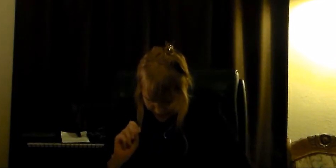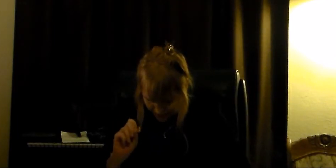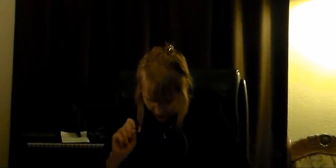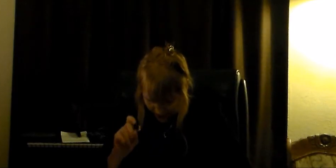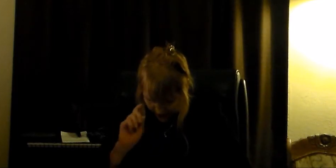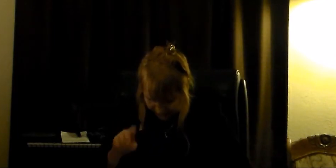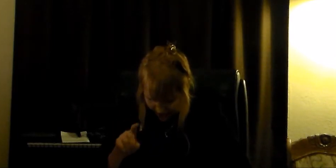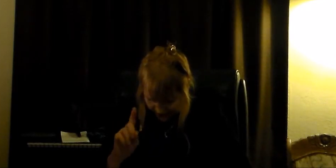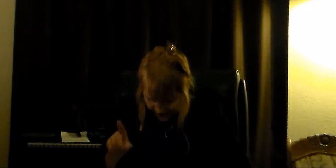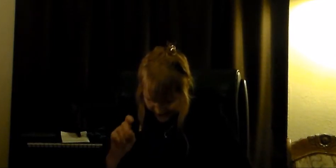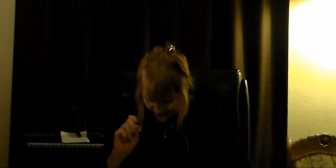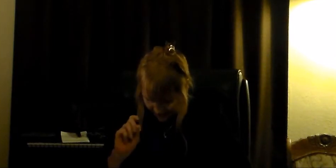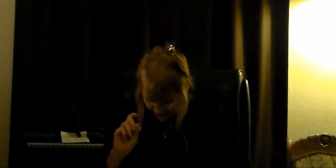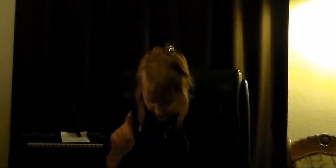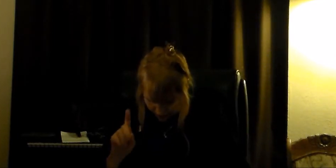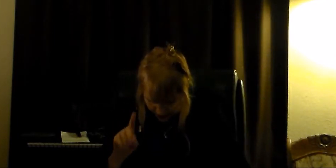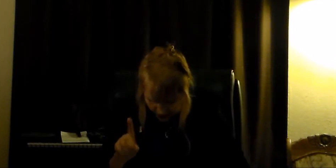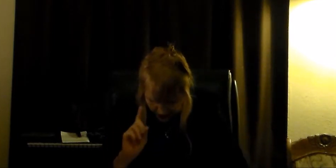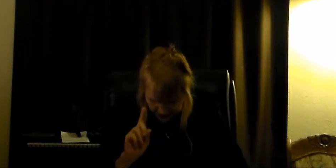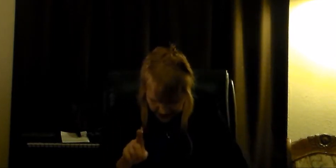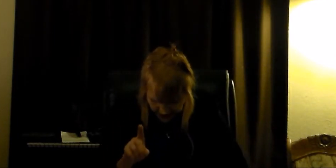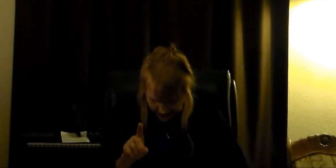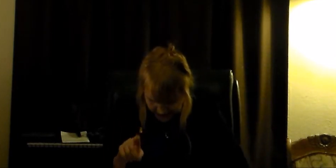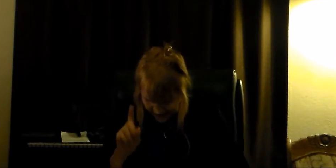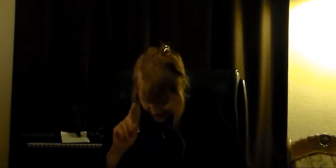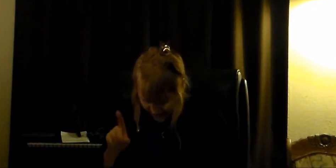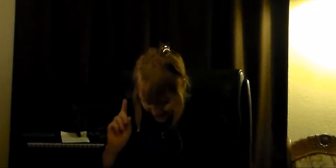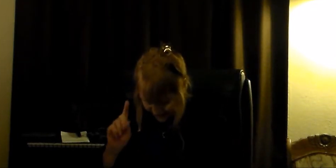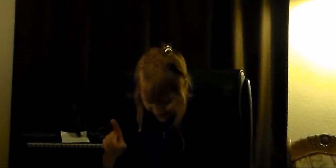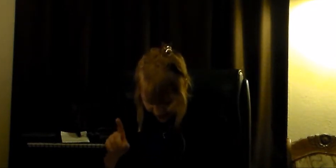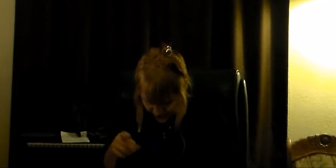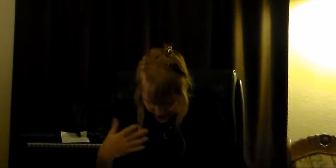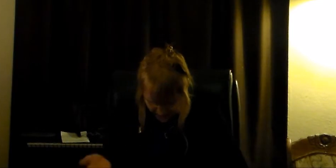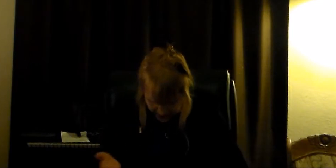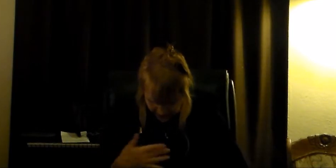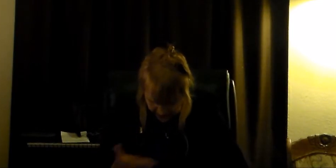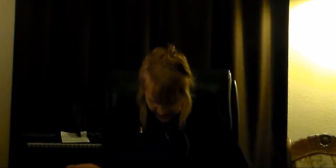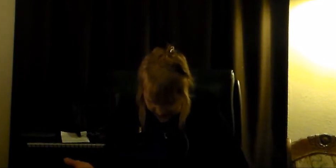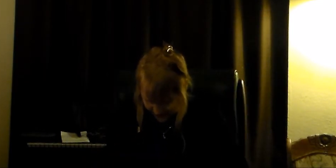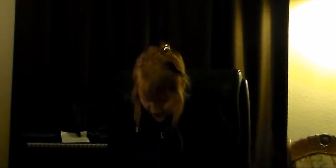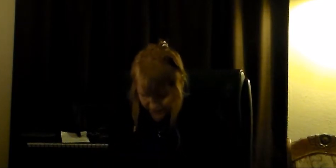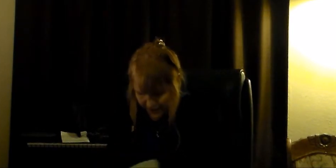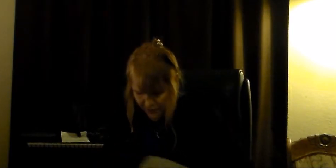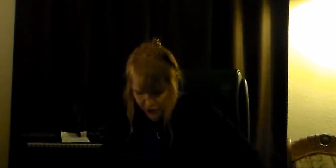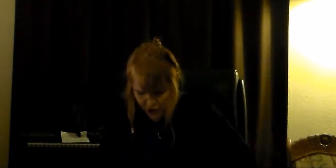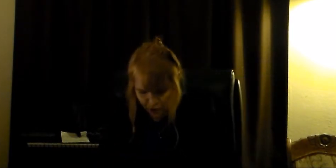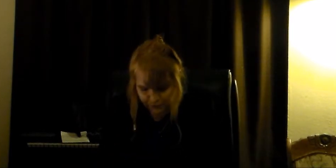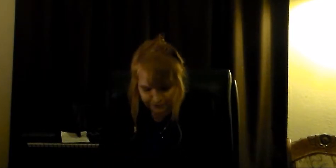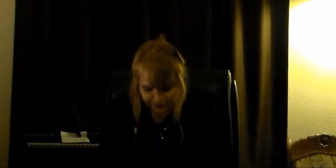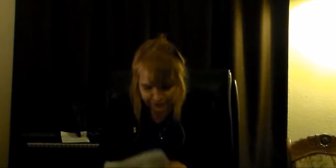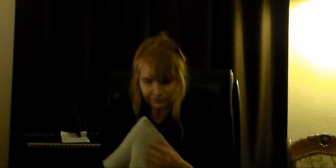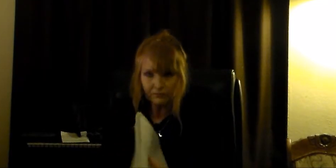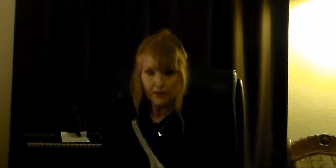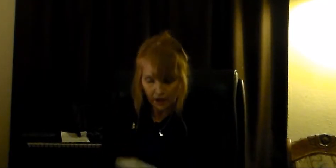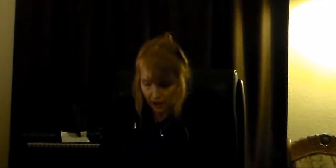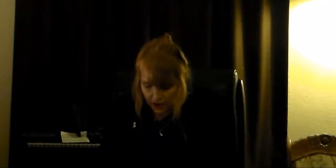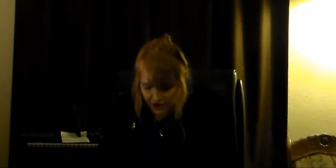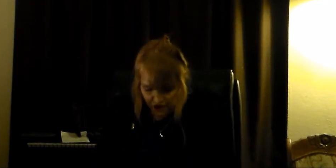people, and fight against them. The Lord God is against. So that is the Pharisees in Matthew 15:6 are people who, excuse